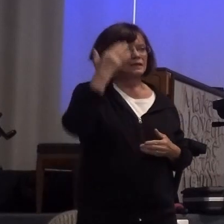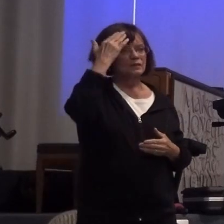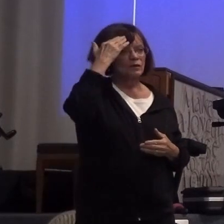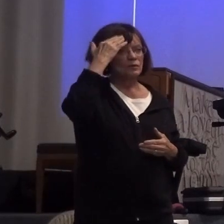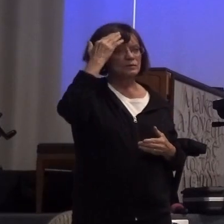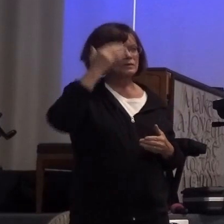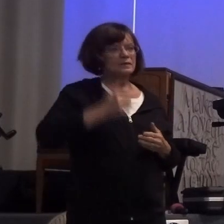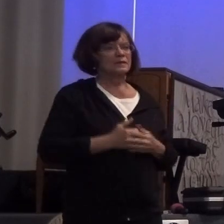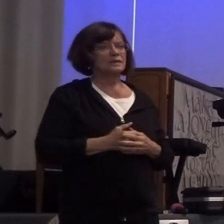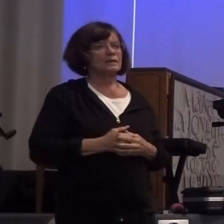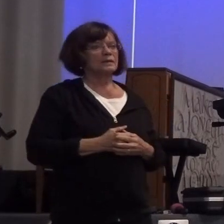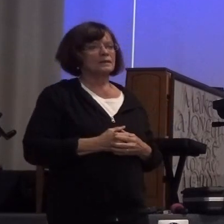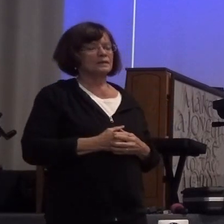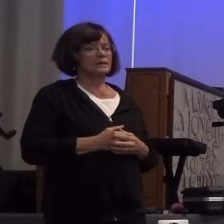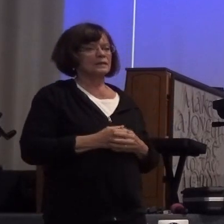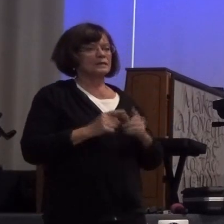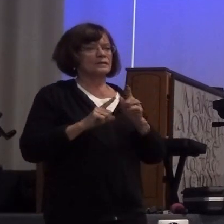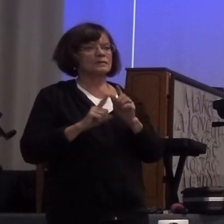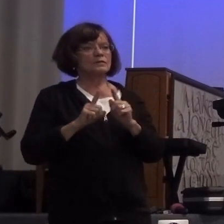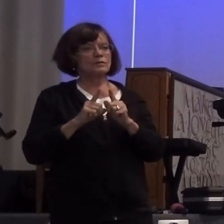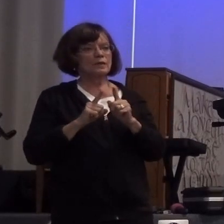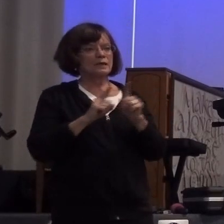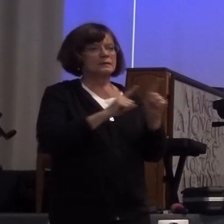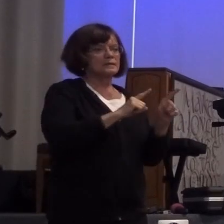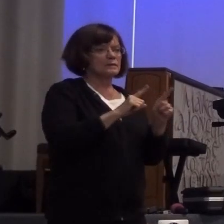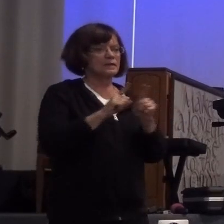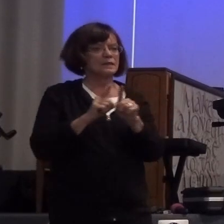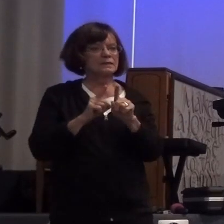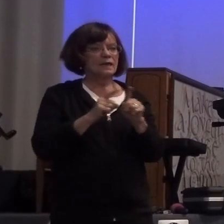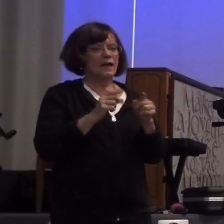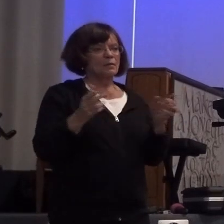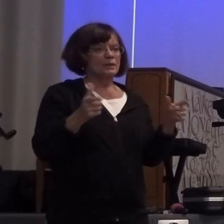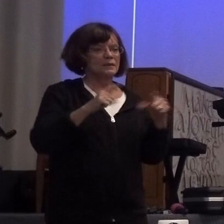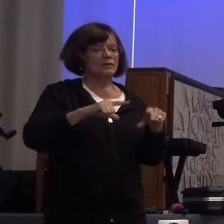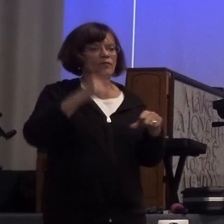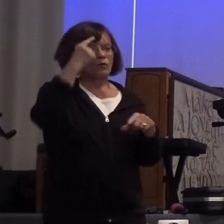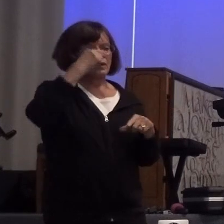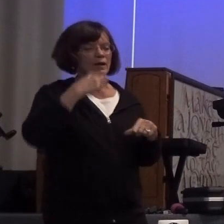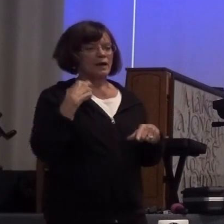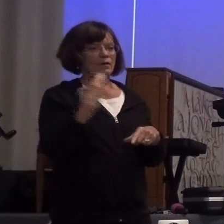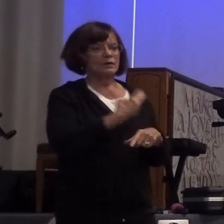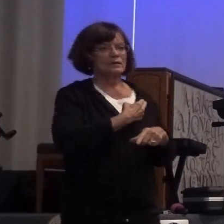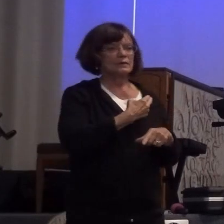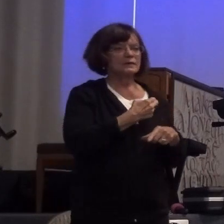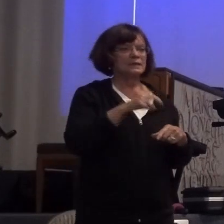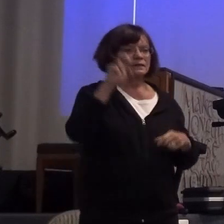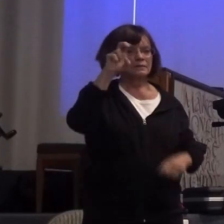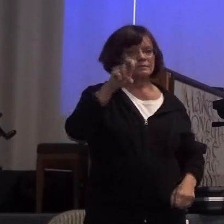knows. He directs things to happen to us for our benefit.